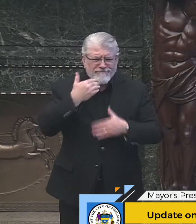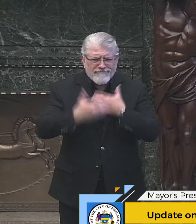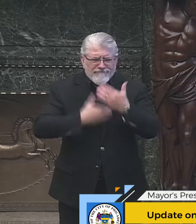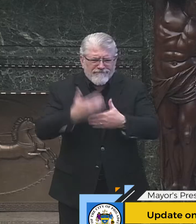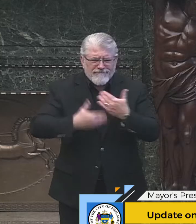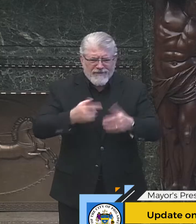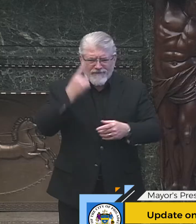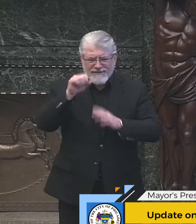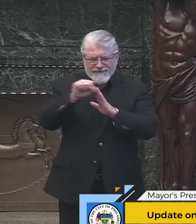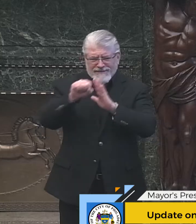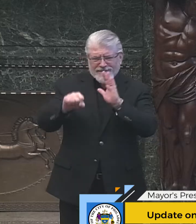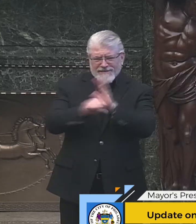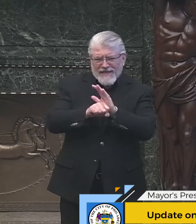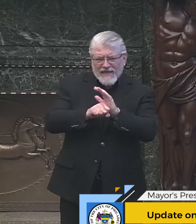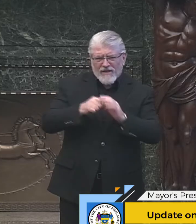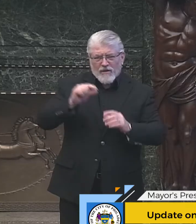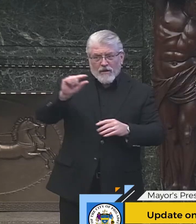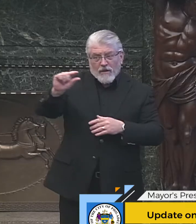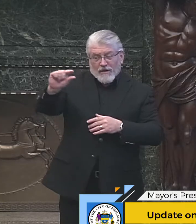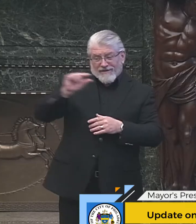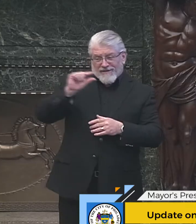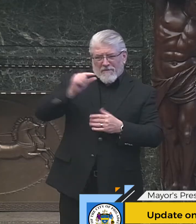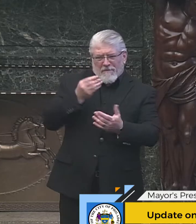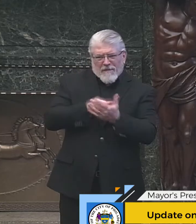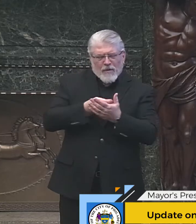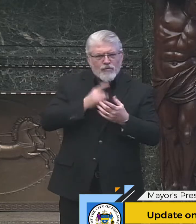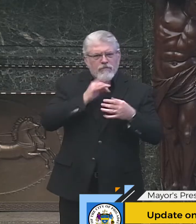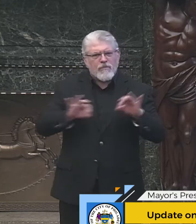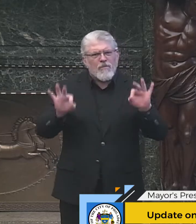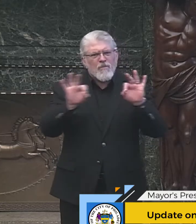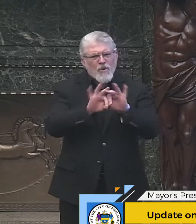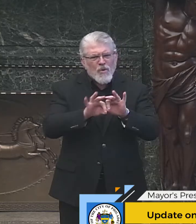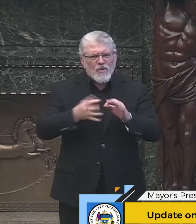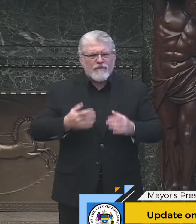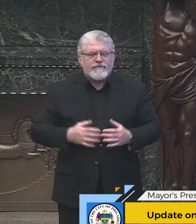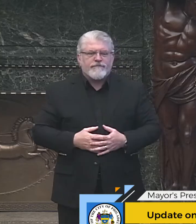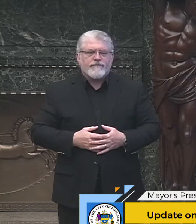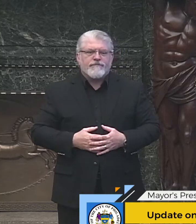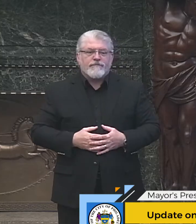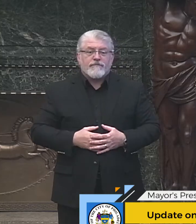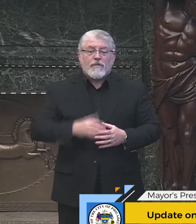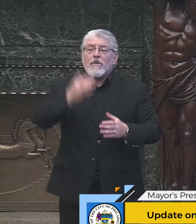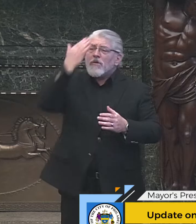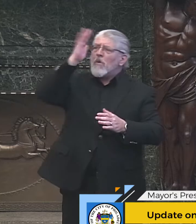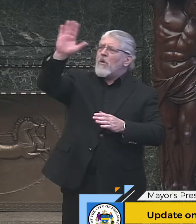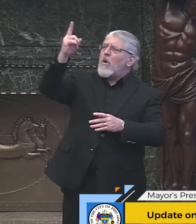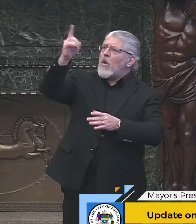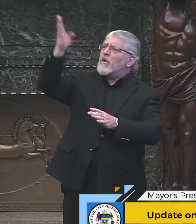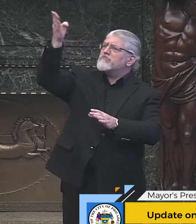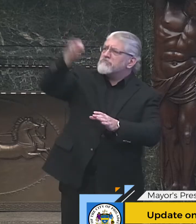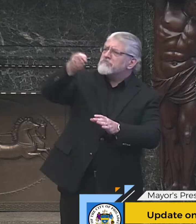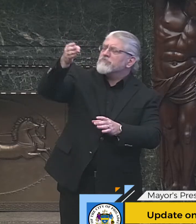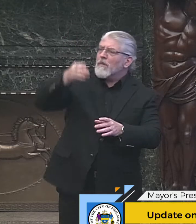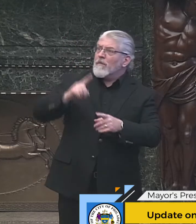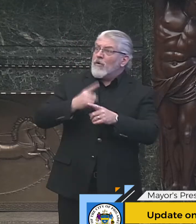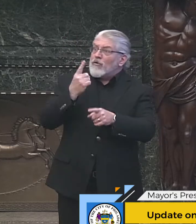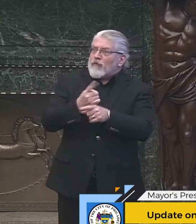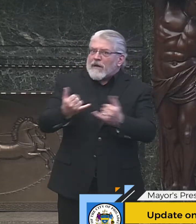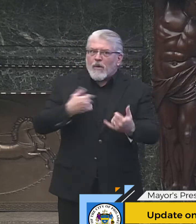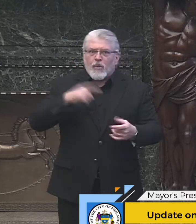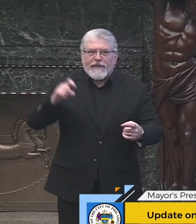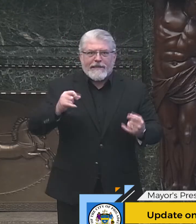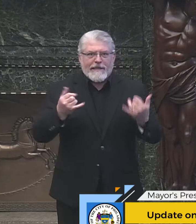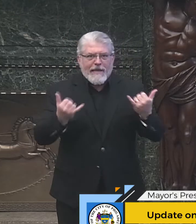not sufficient now. It adds bureaucracies and delays to getting the aid. Yesterday, as you know, we established a testing site in